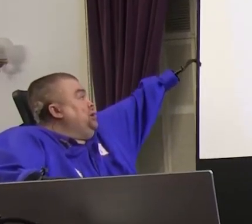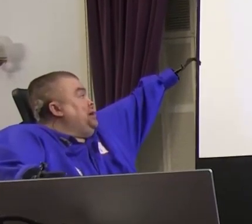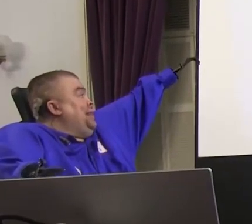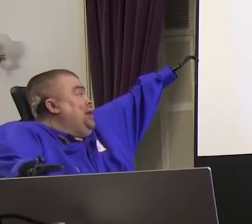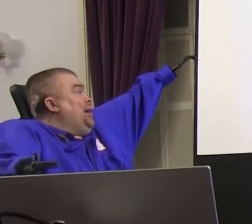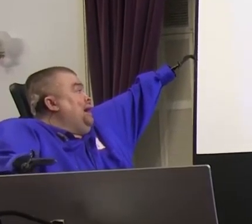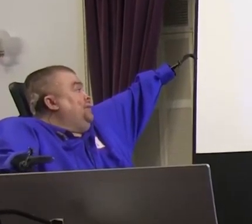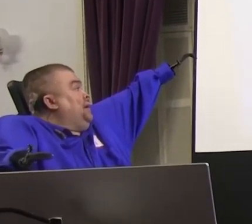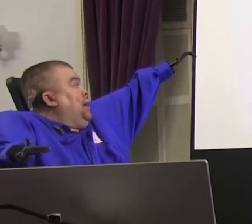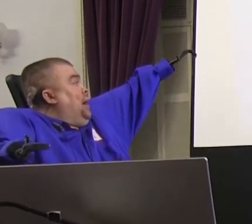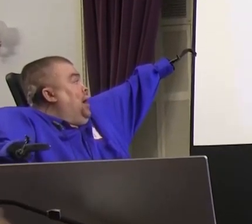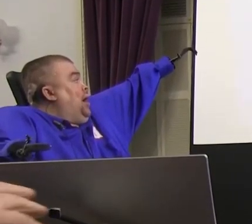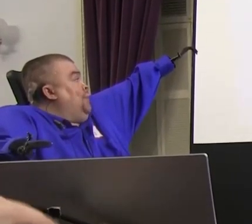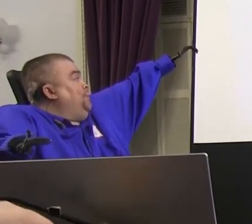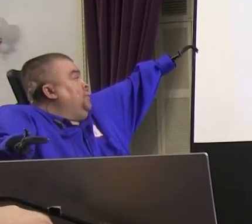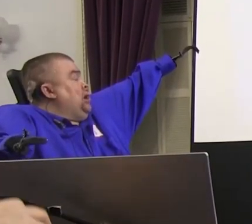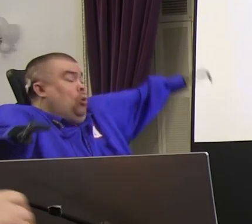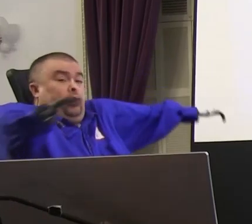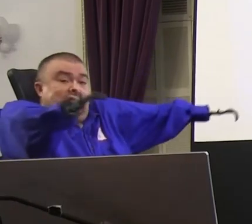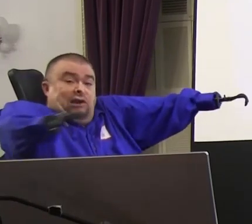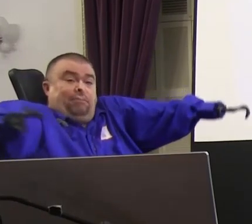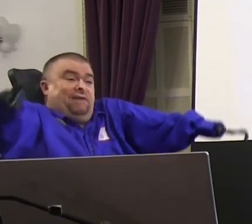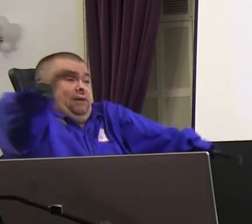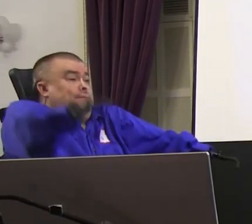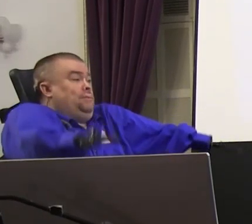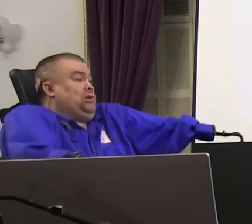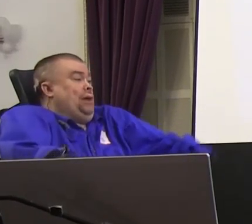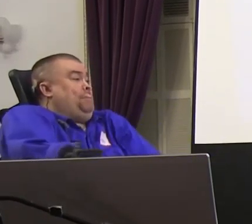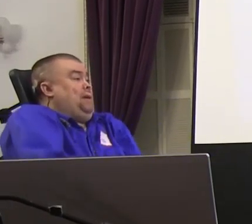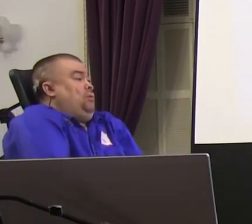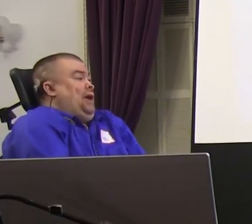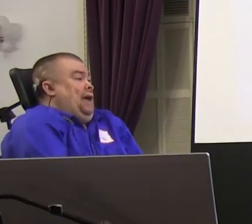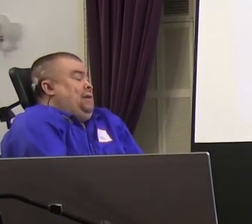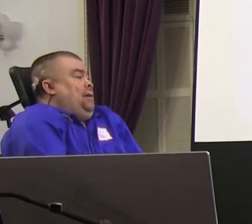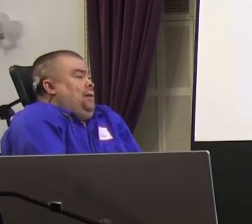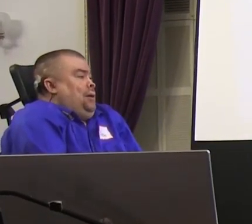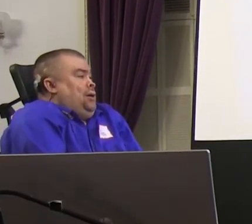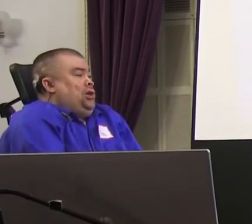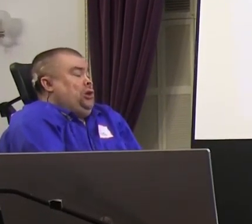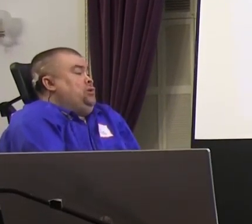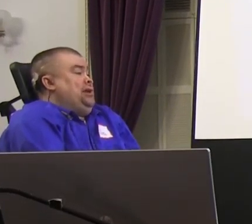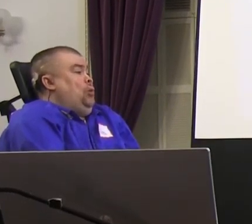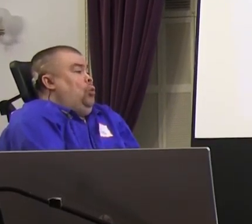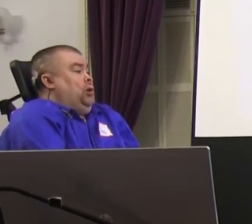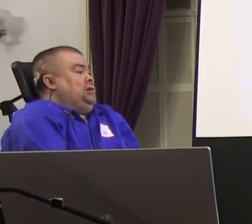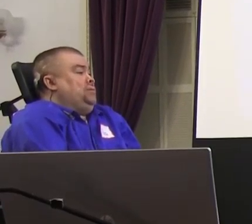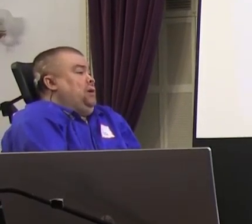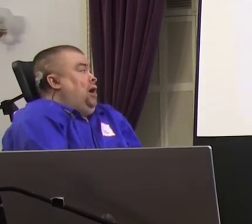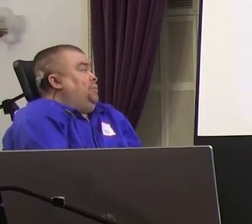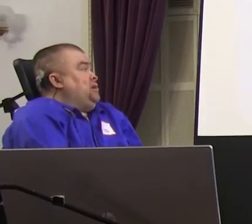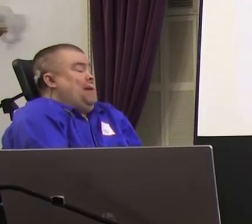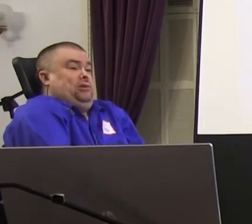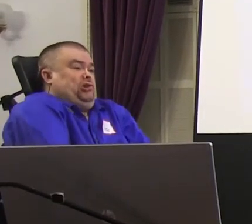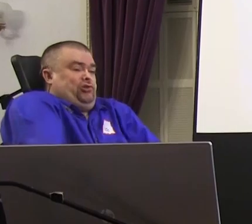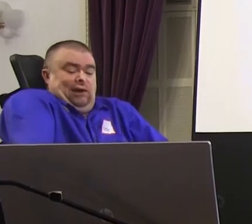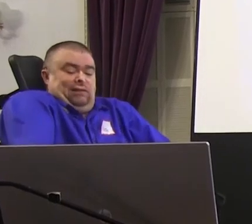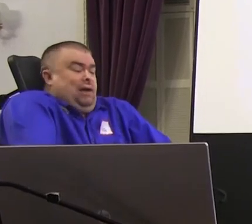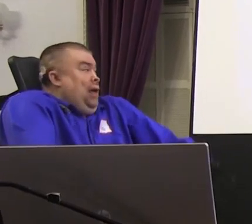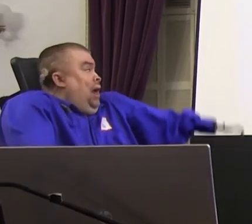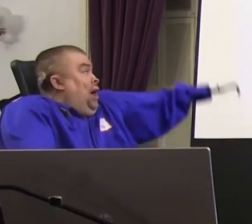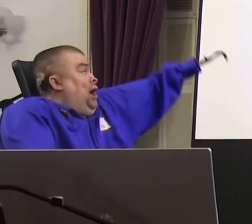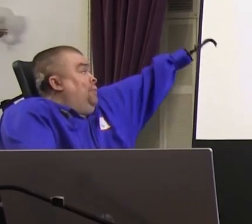issues and then you have the orthotic in it so that people can use the awards despite